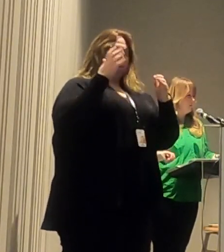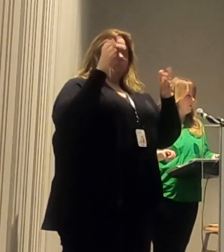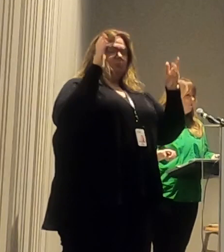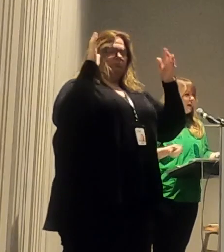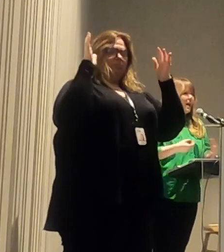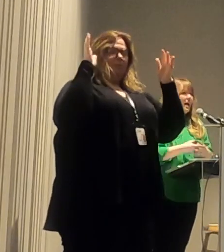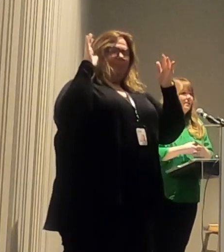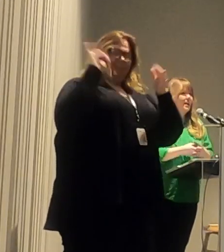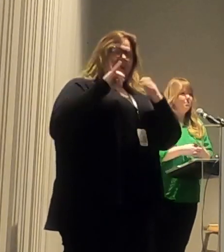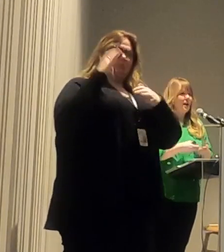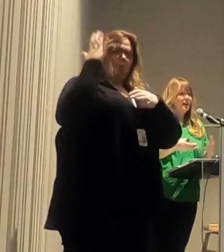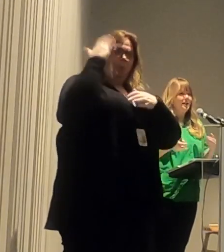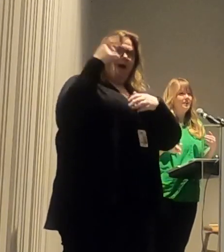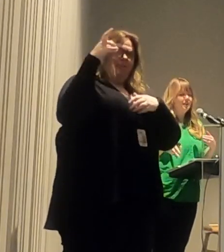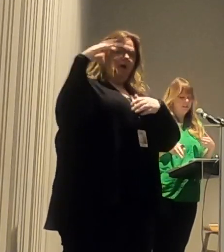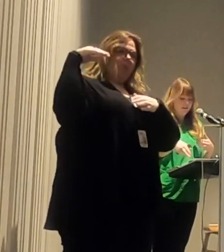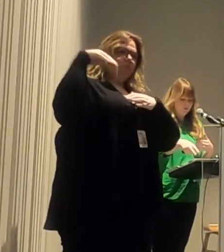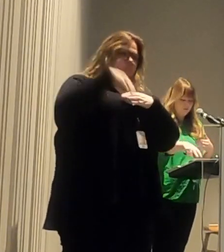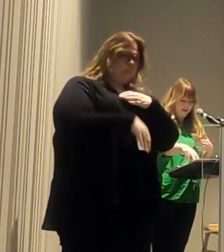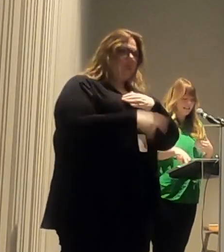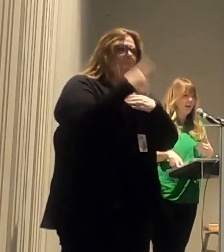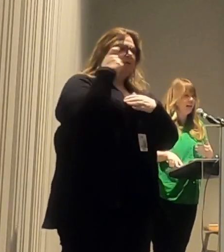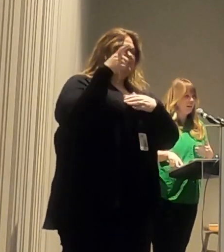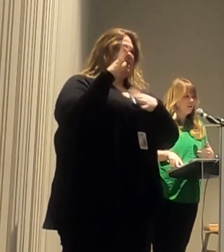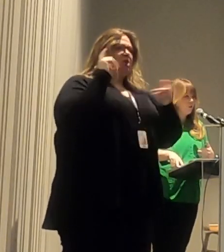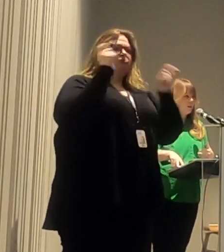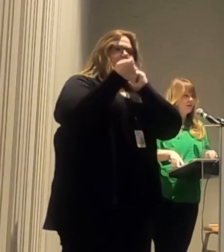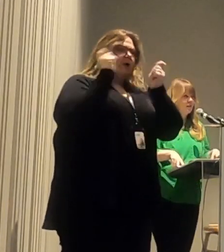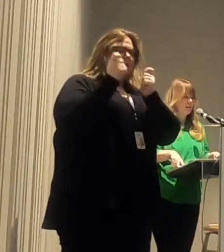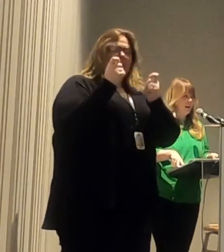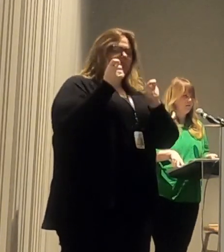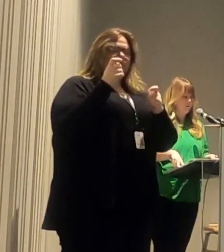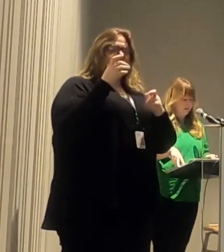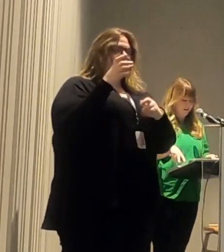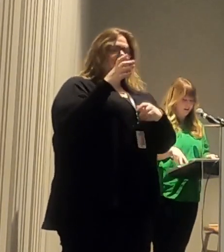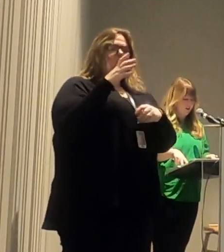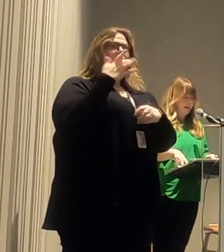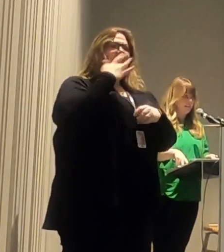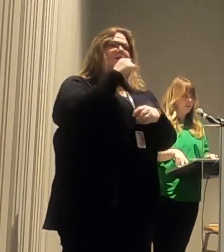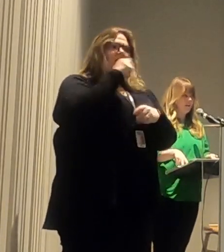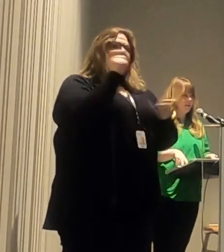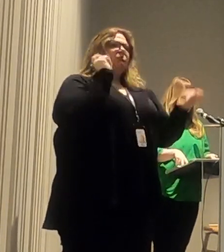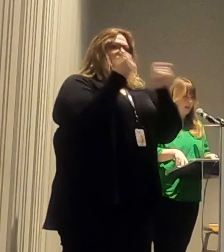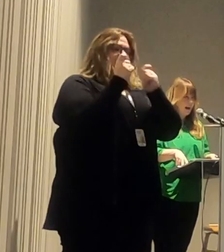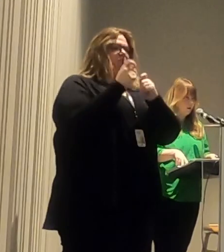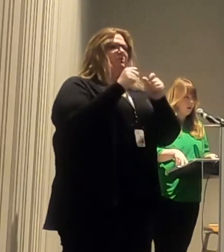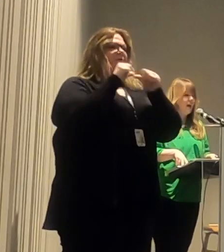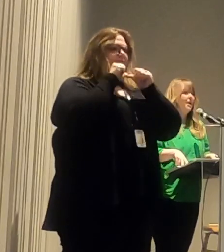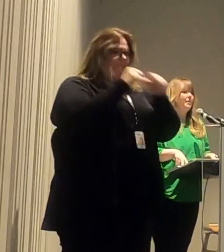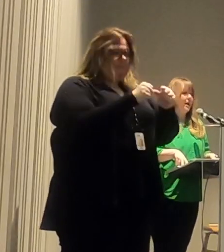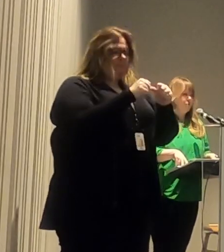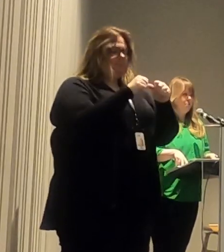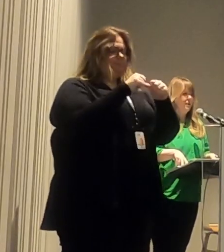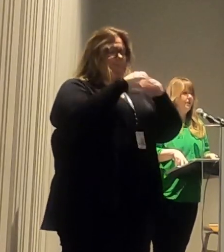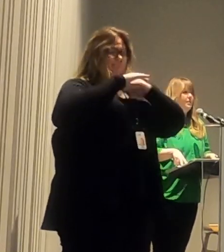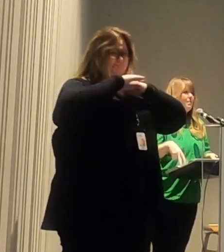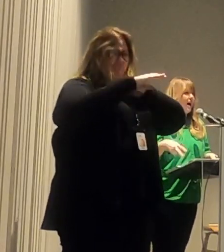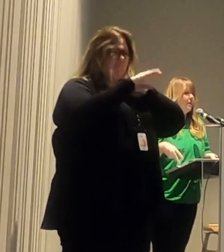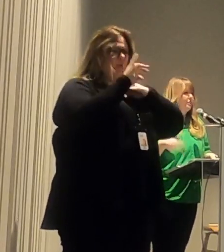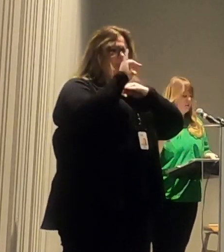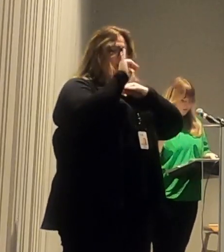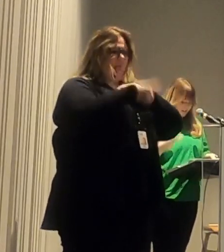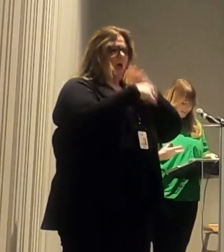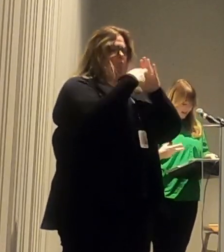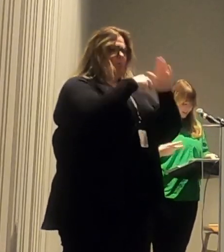their downfall, and that by maintaining the course that your ancestors laid out, that would be